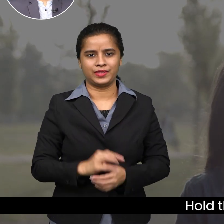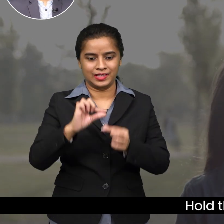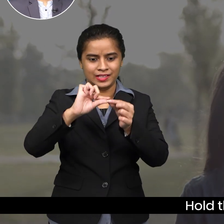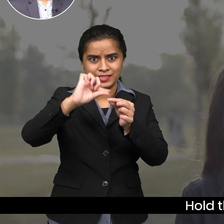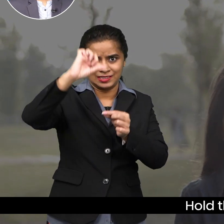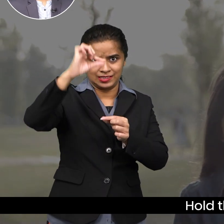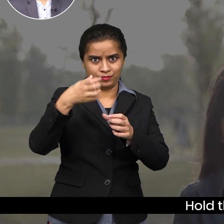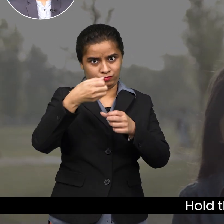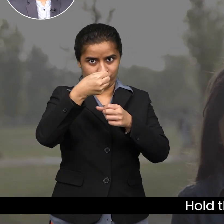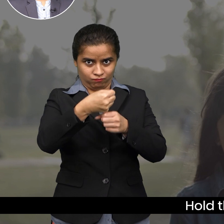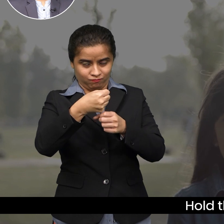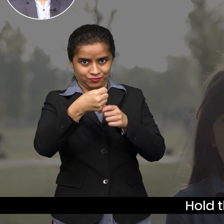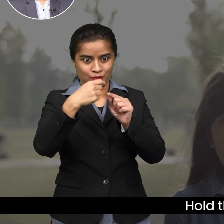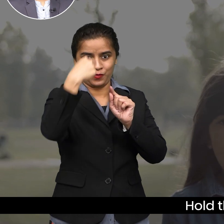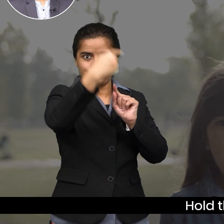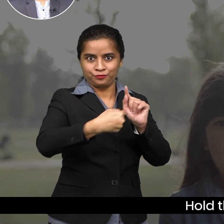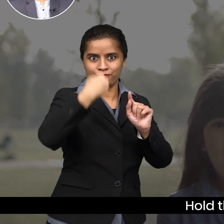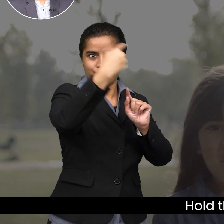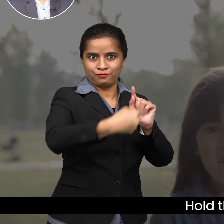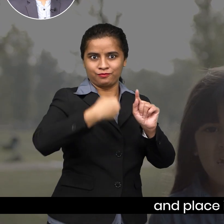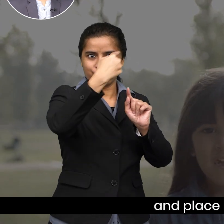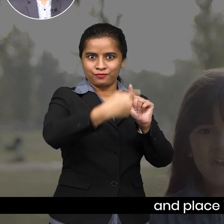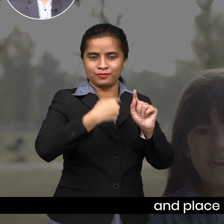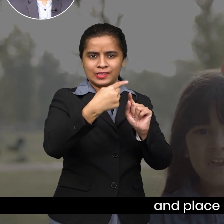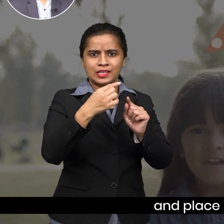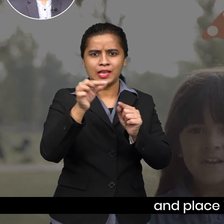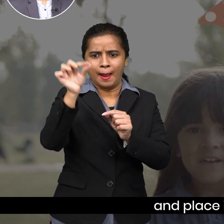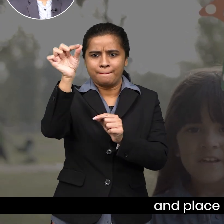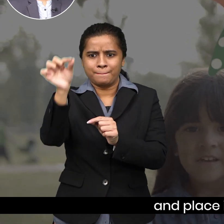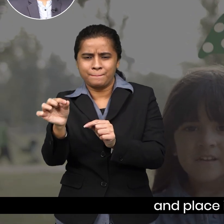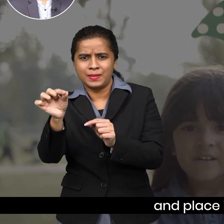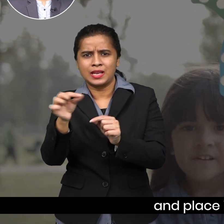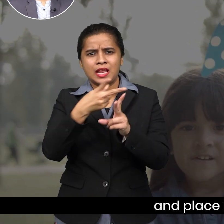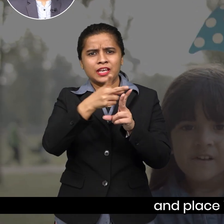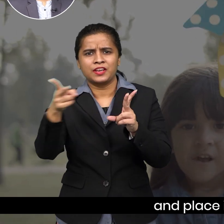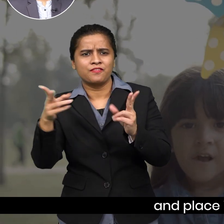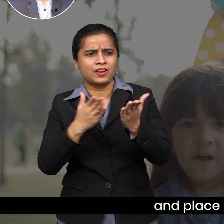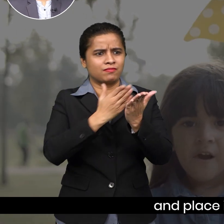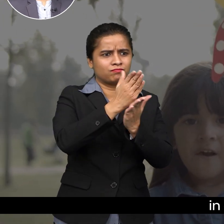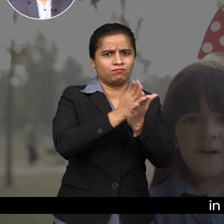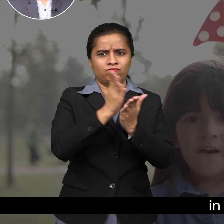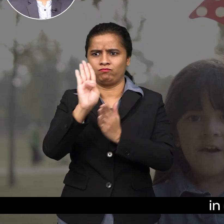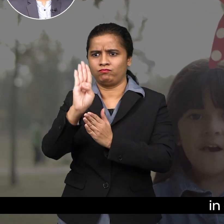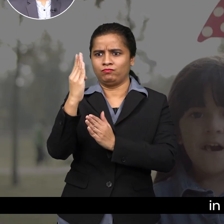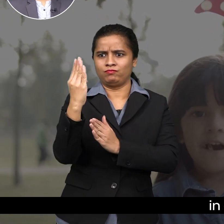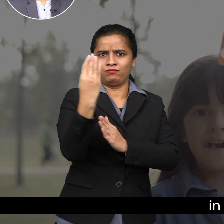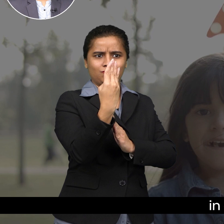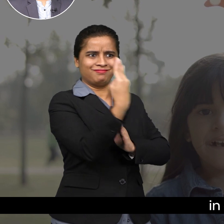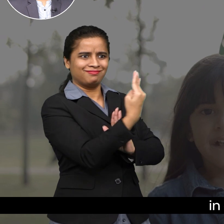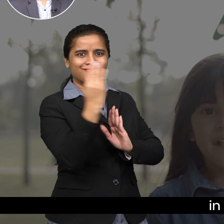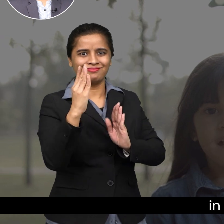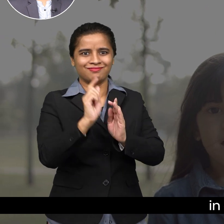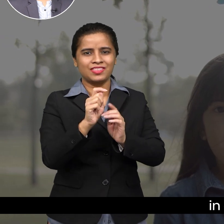Hold the stick of the firki and place it in a different directions in an open